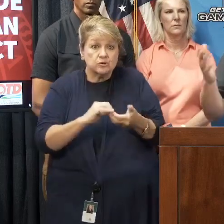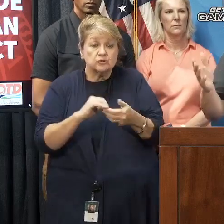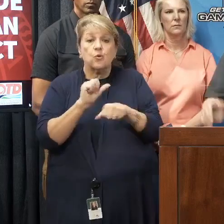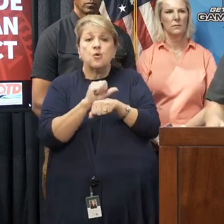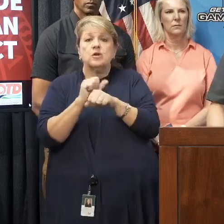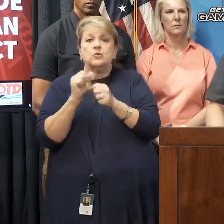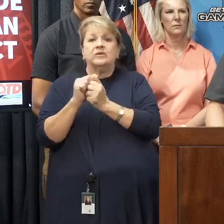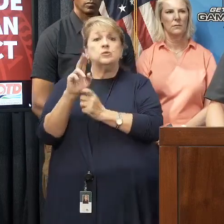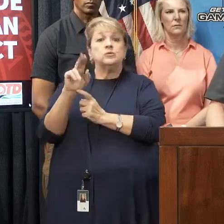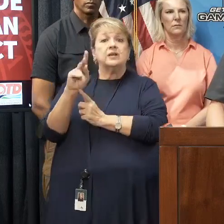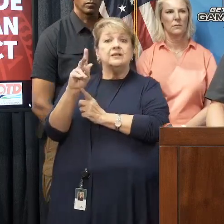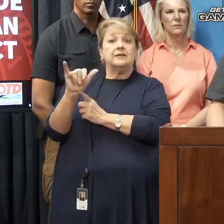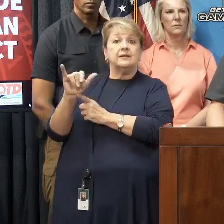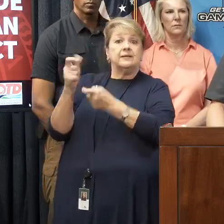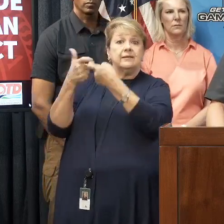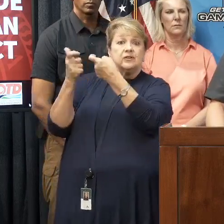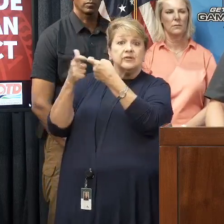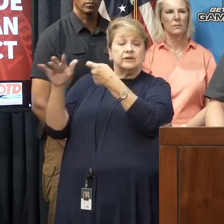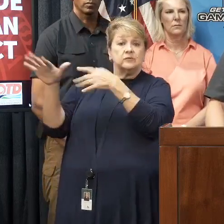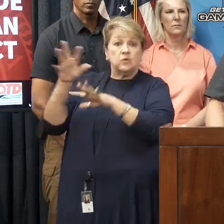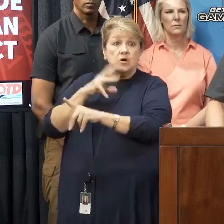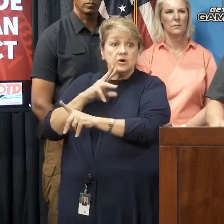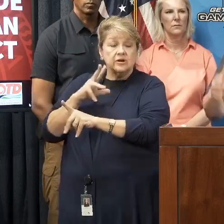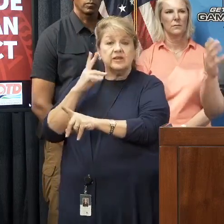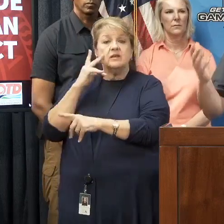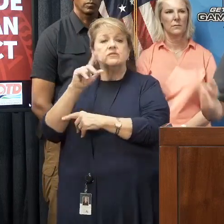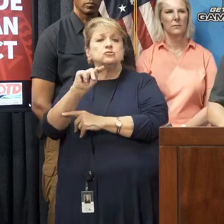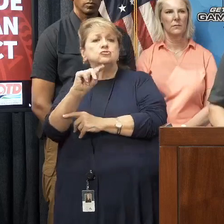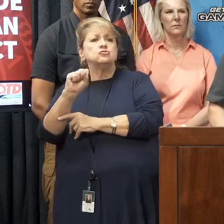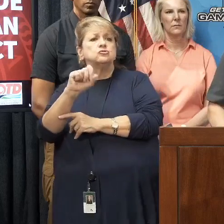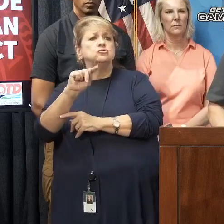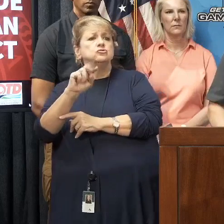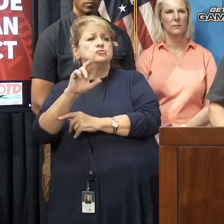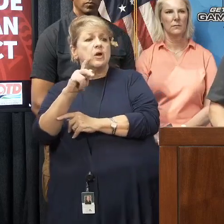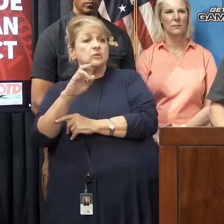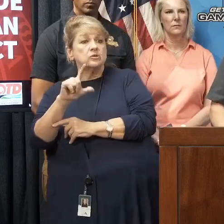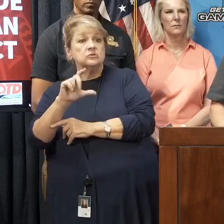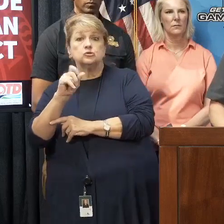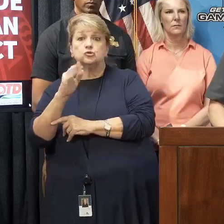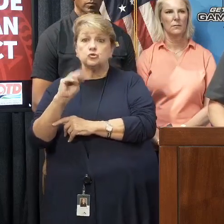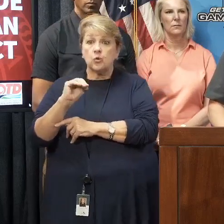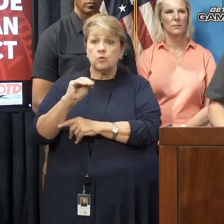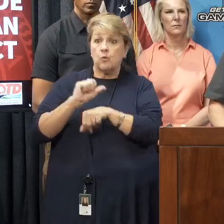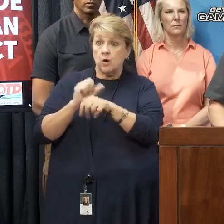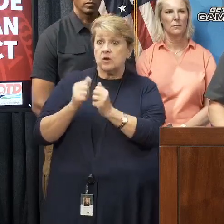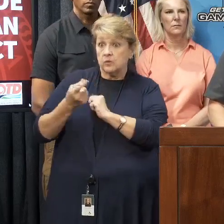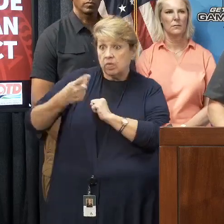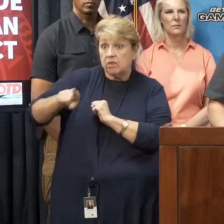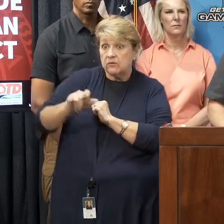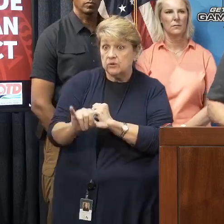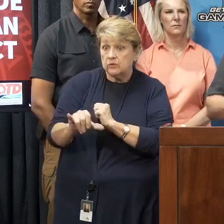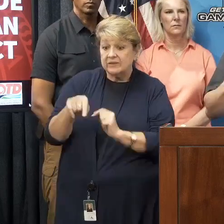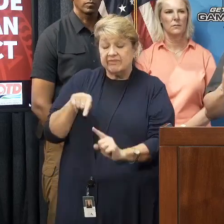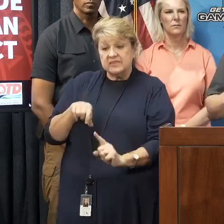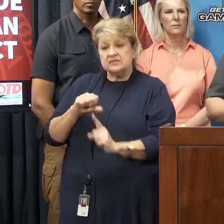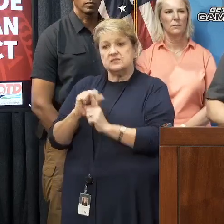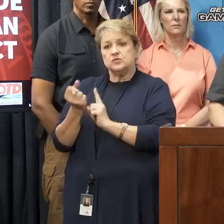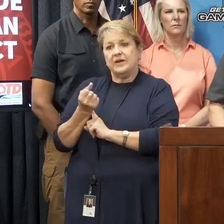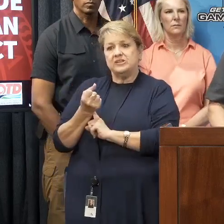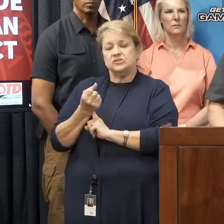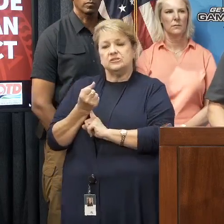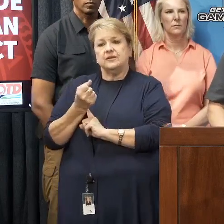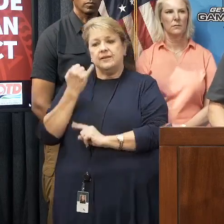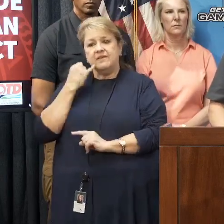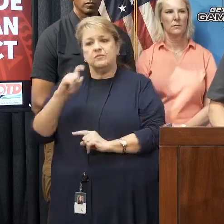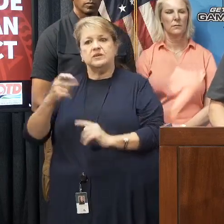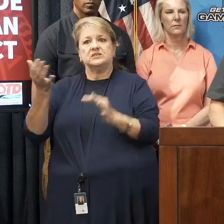utility partners in situations where it's a tropical storm, and we're working very closely with them in this type of event in case those decisions have